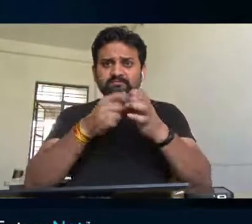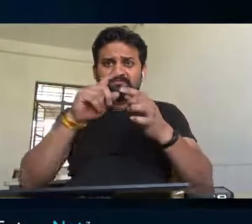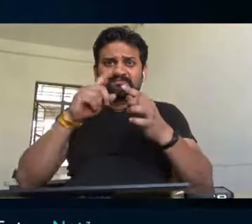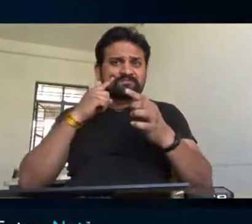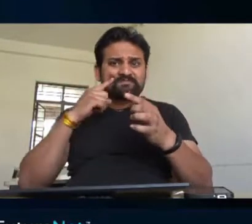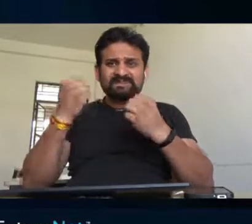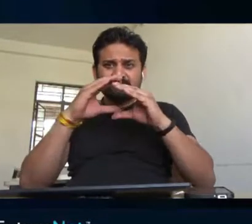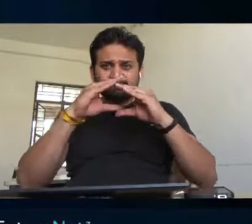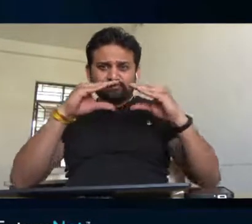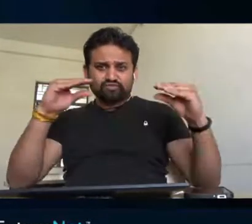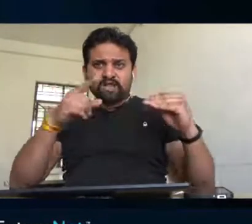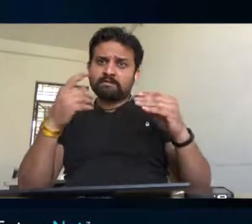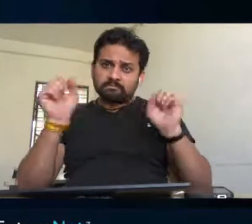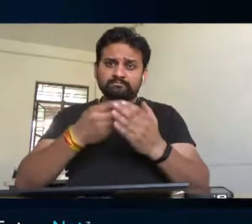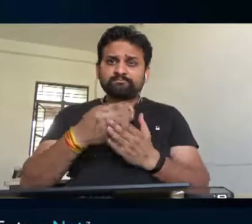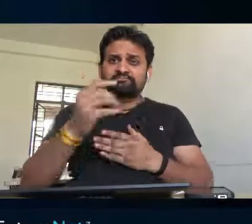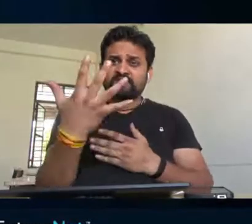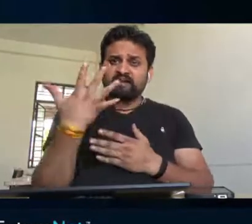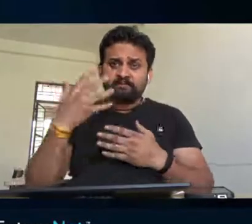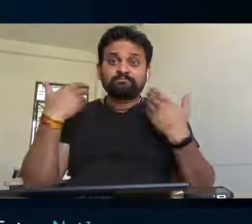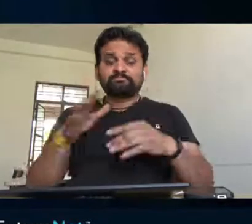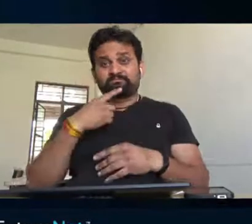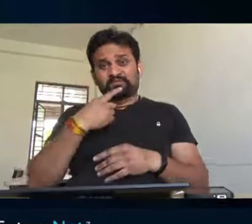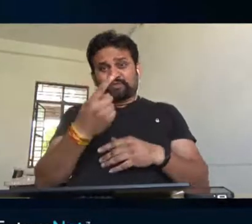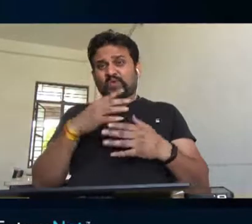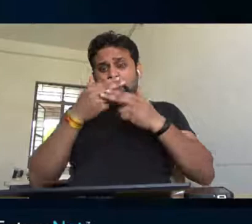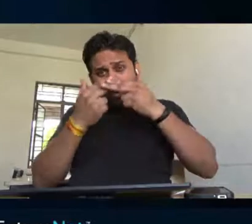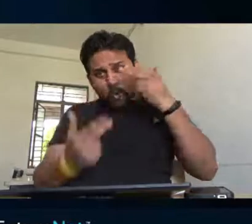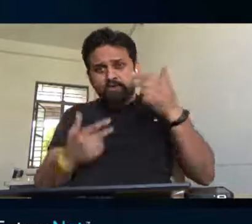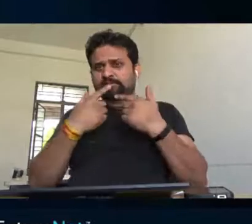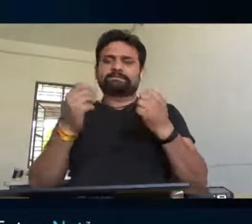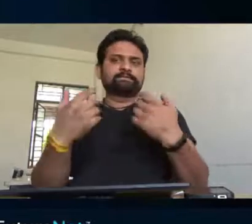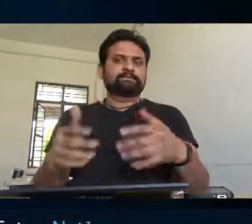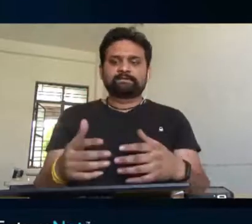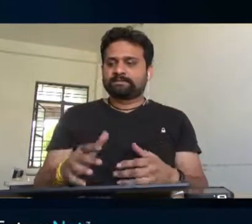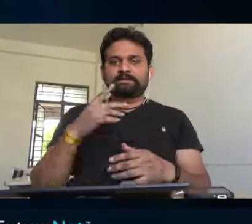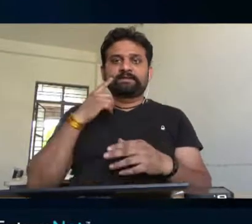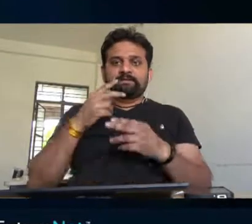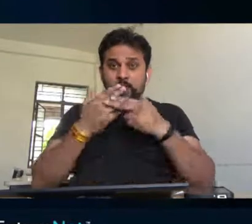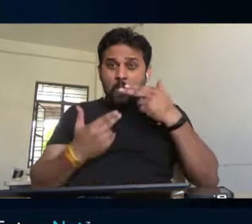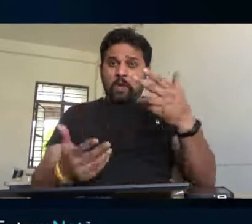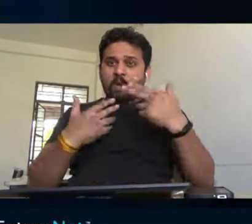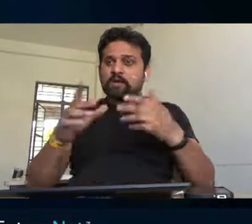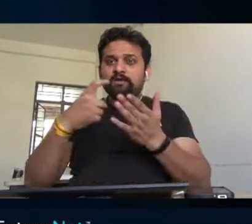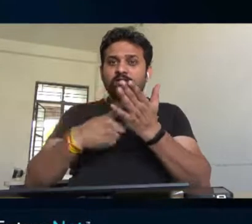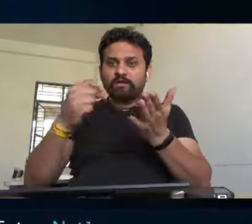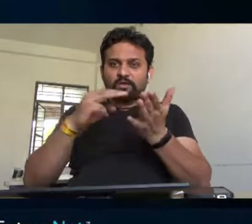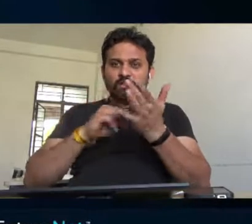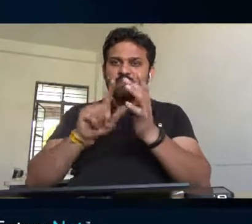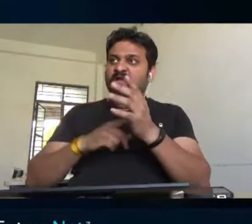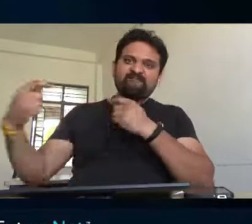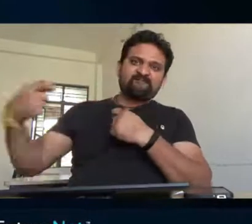like this month, people make money and can buy 5 Ferraris with the income of 1 month. This